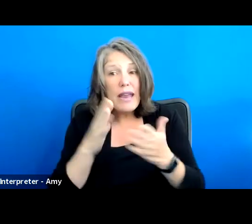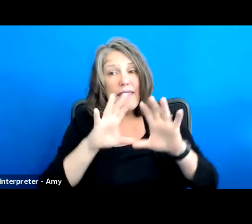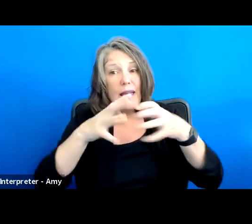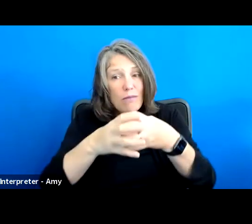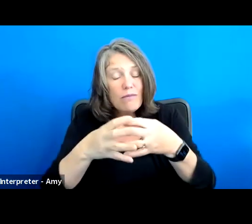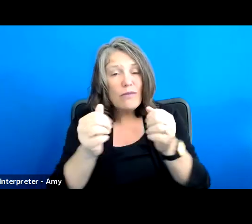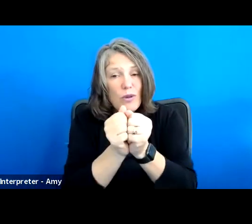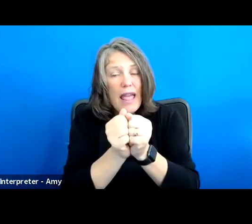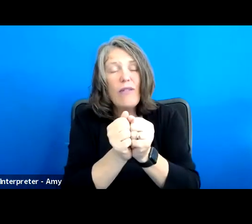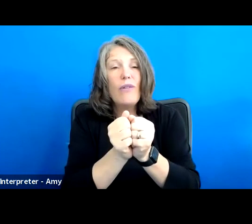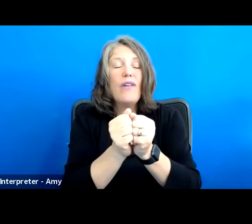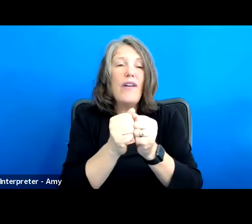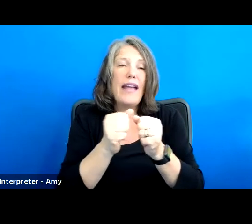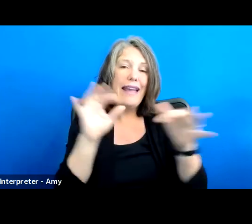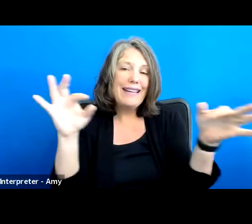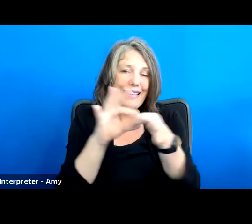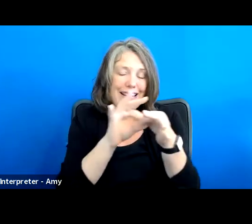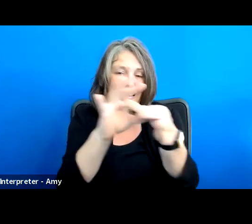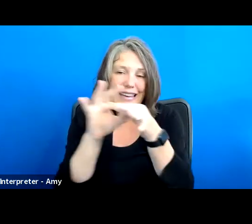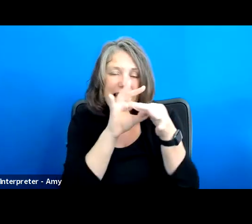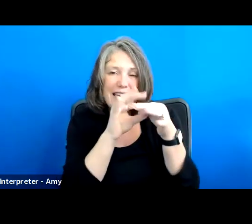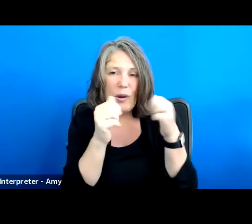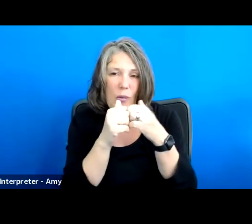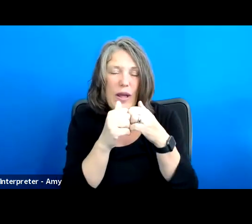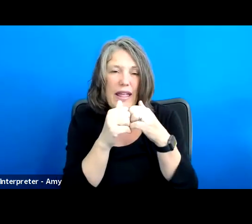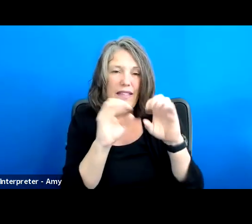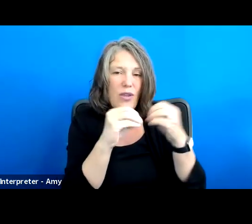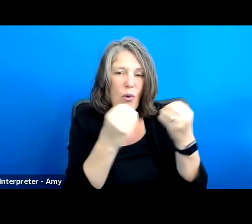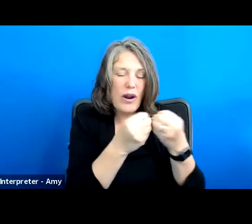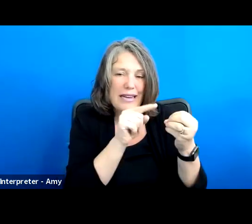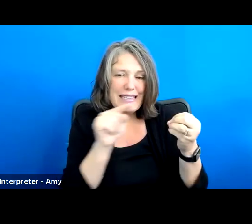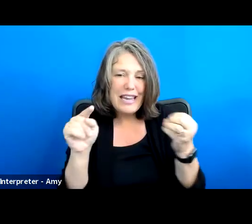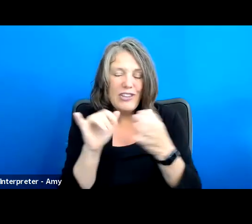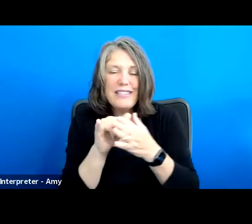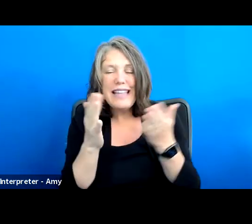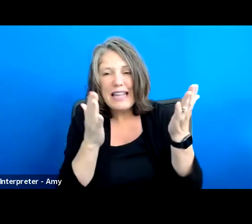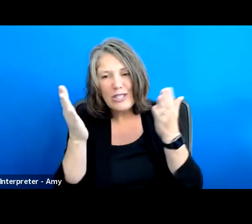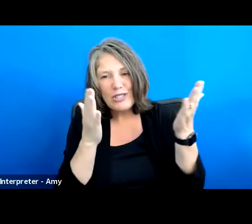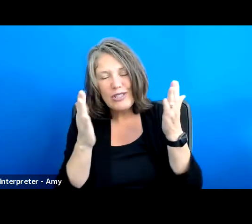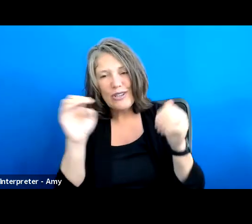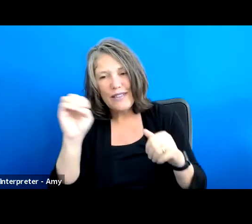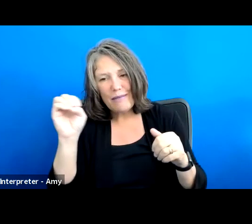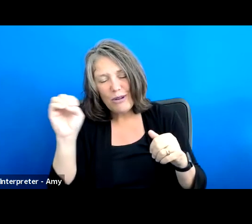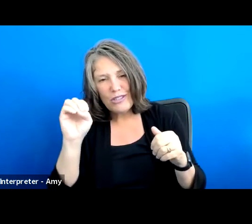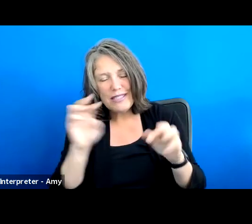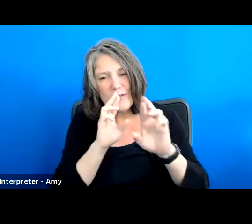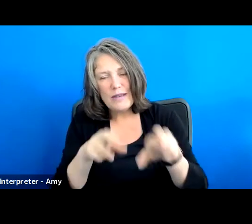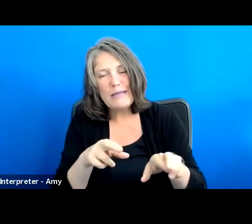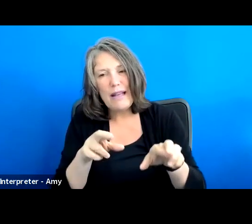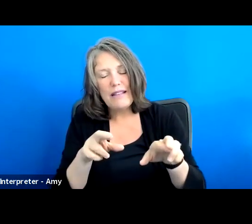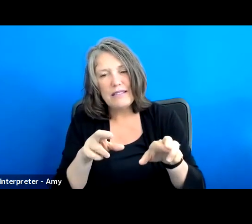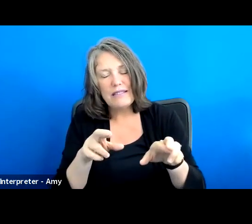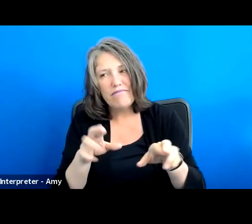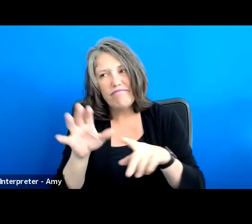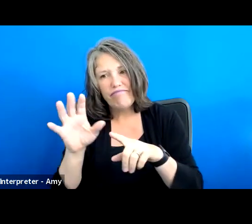and connecting them with the organizations that serve emergency response